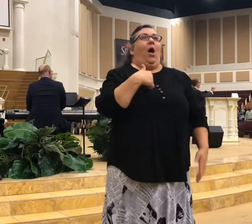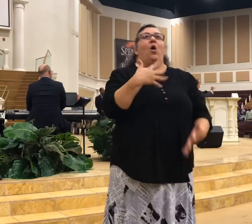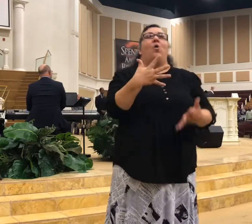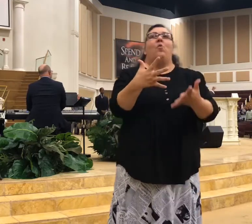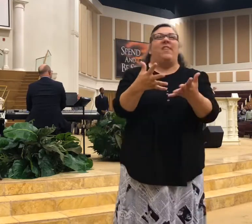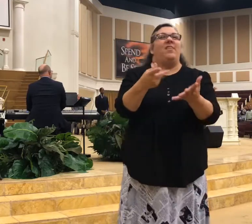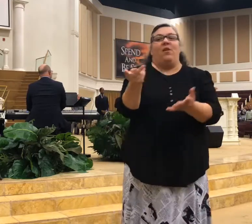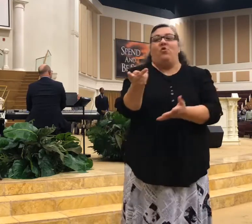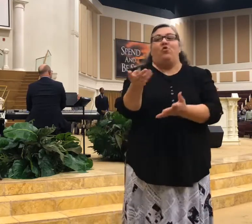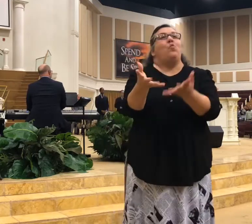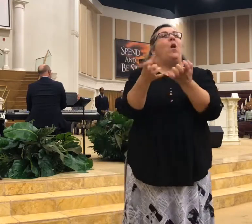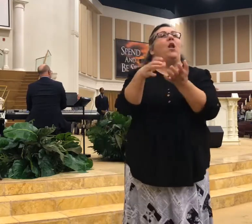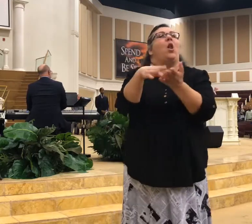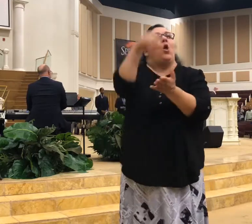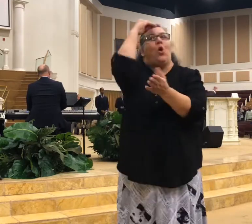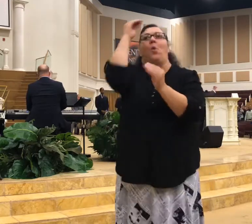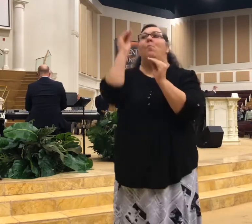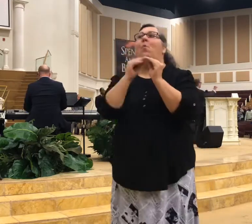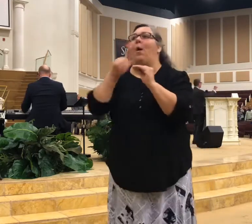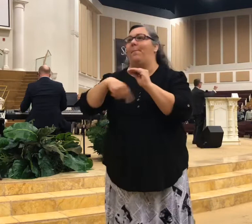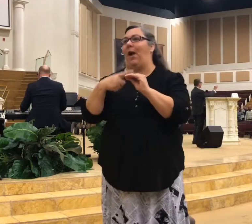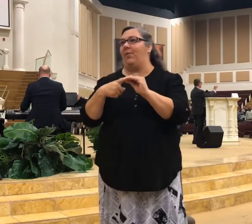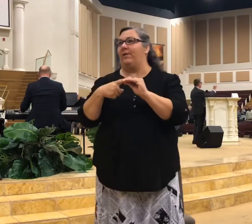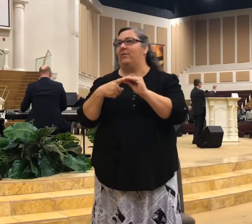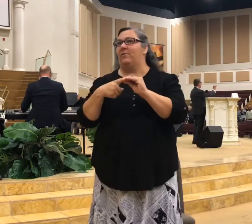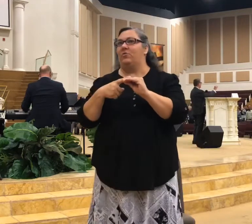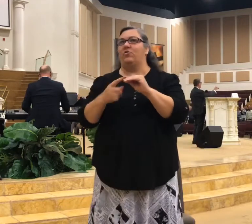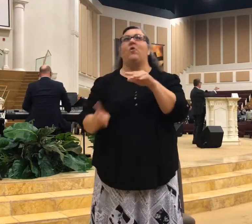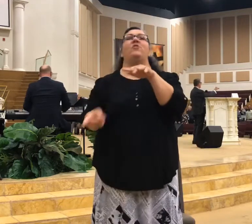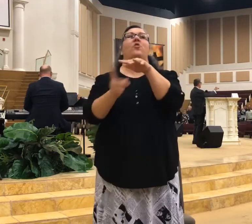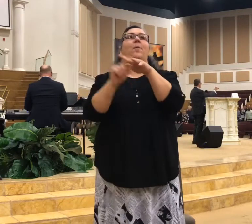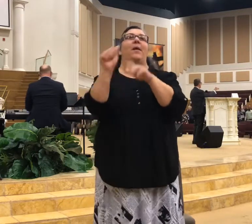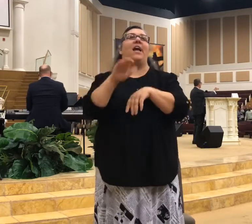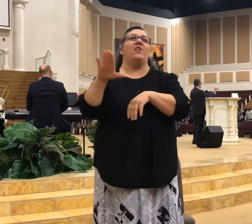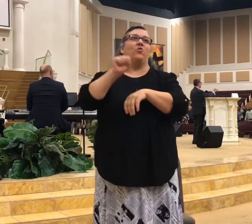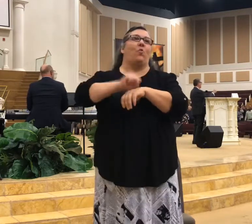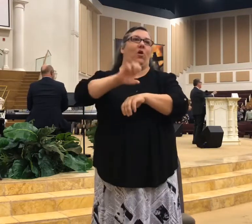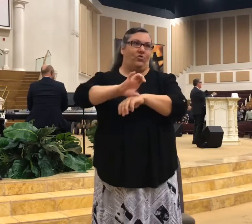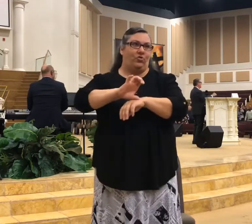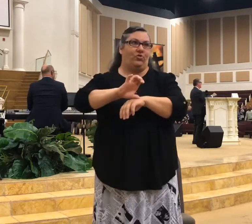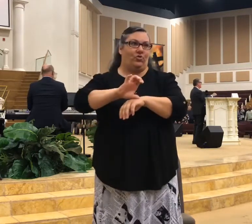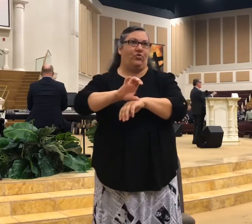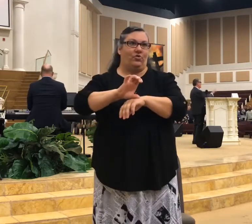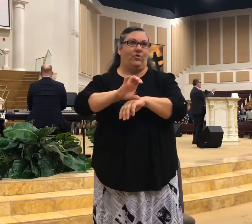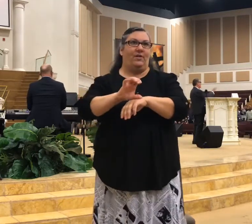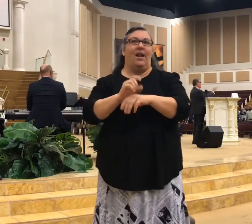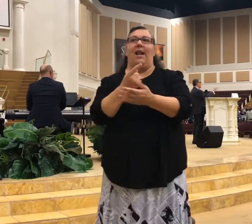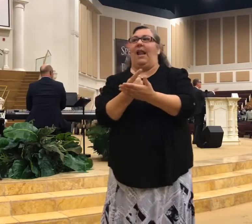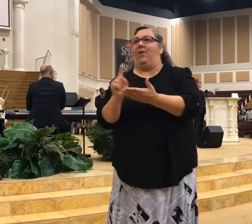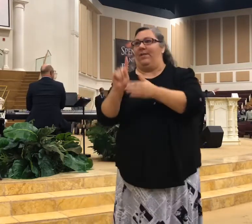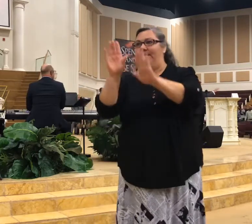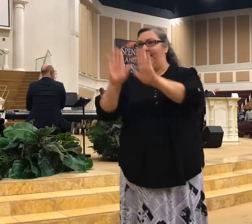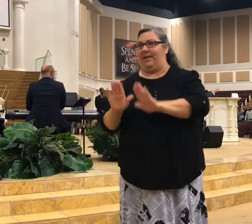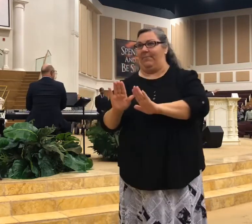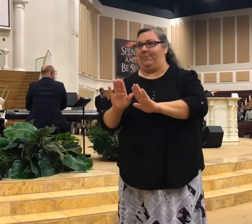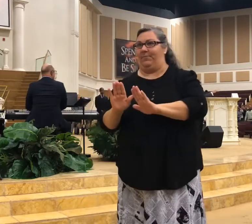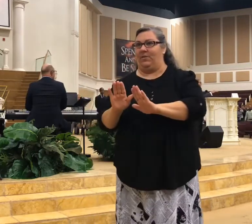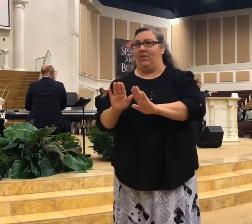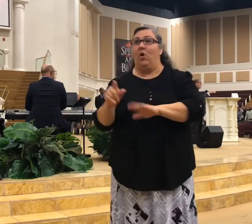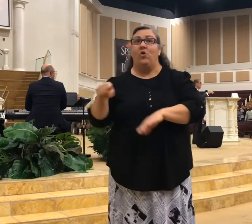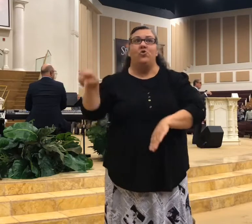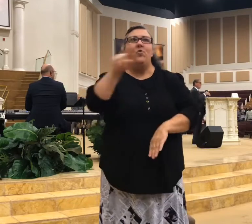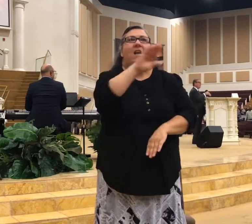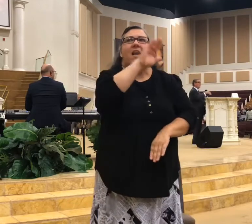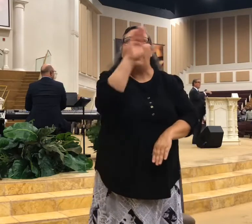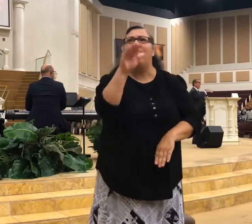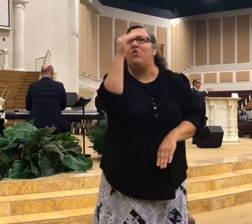more about it. So they were in Asia Rock among some of their contemporaries last Sunday. So you never know what kind of